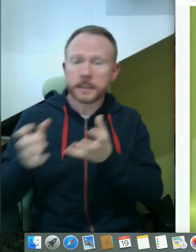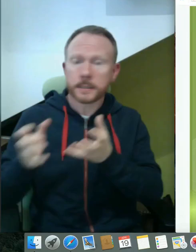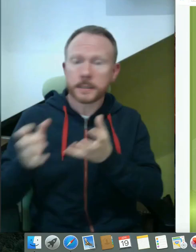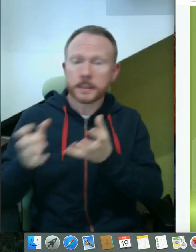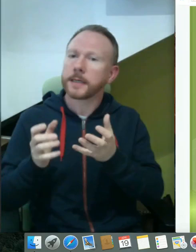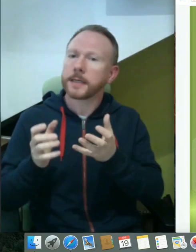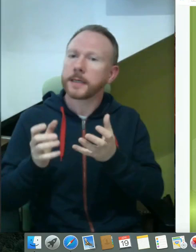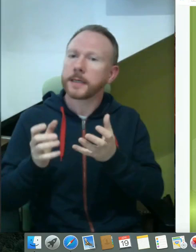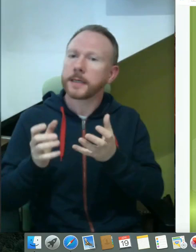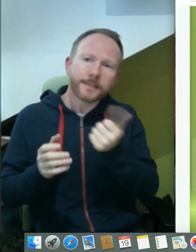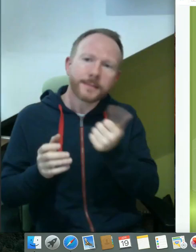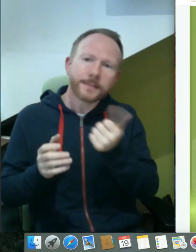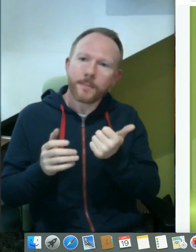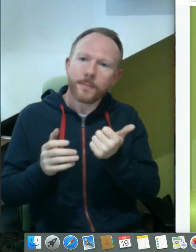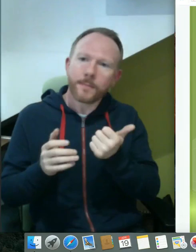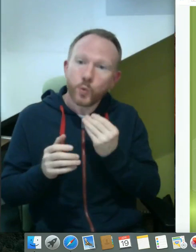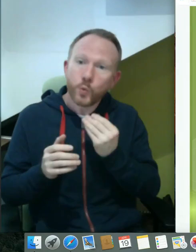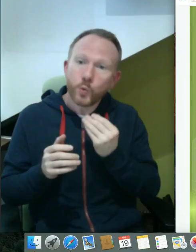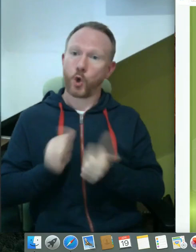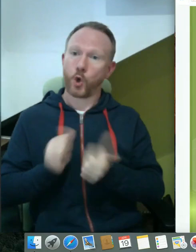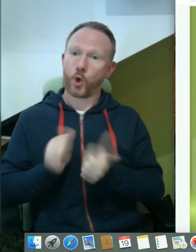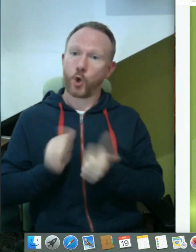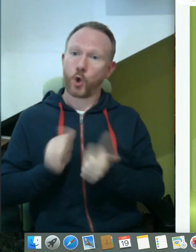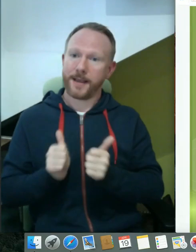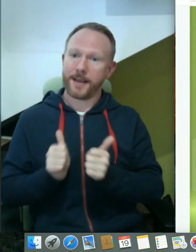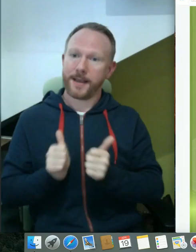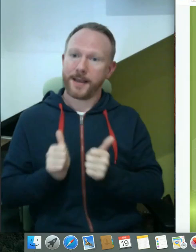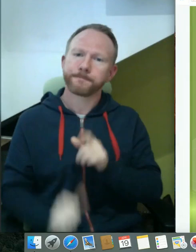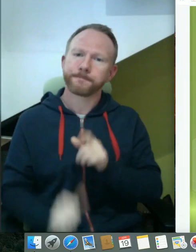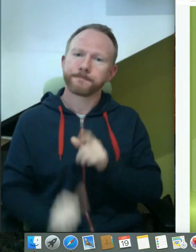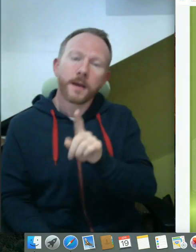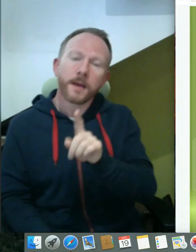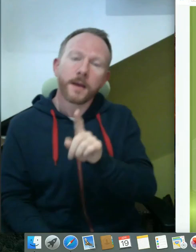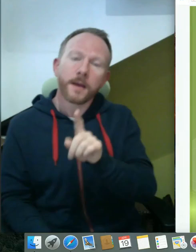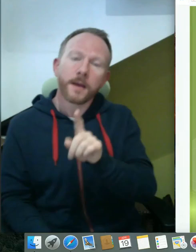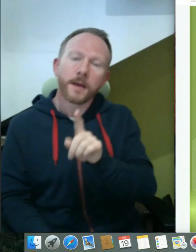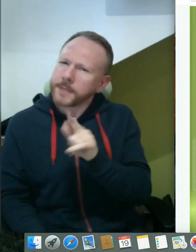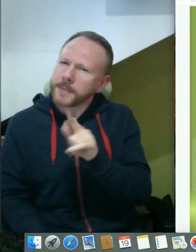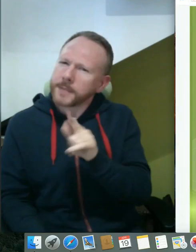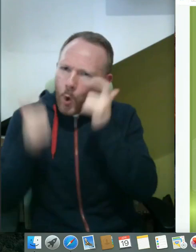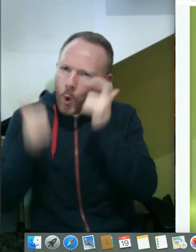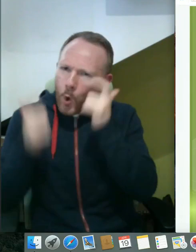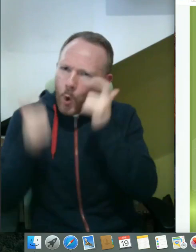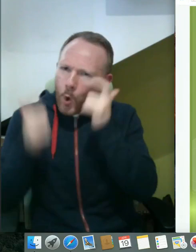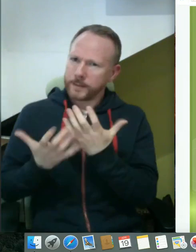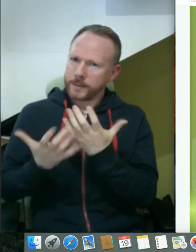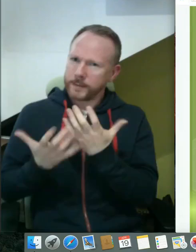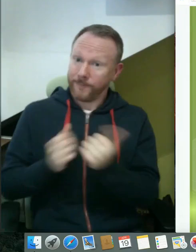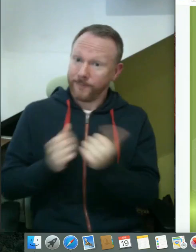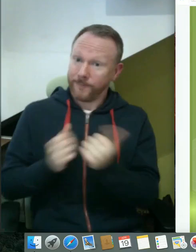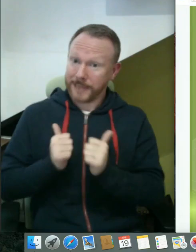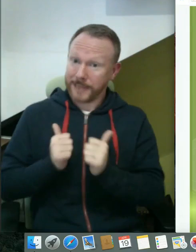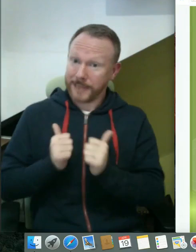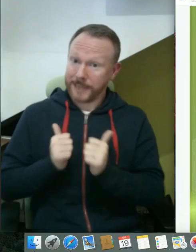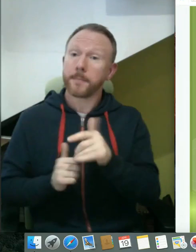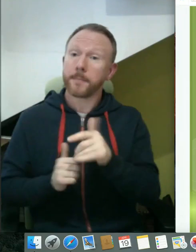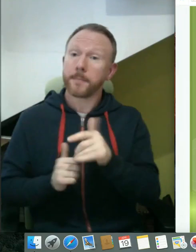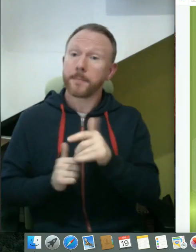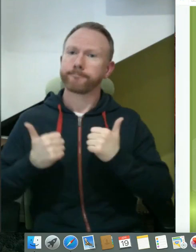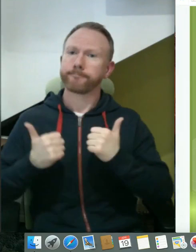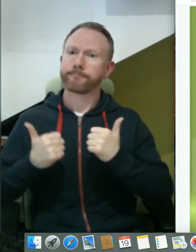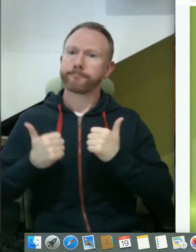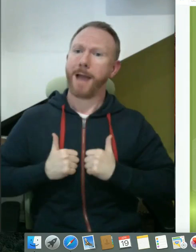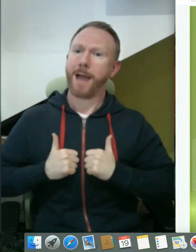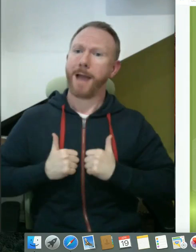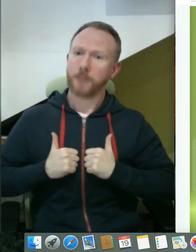find it when, for example, a barrister poses a question to a deaf person who's taken